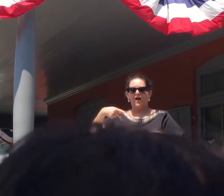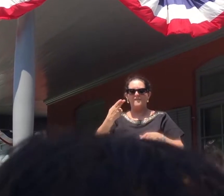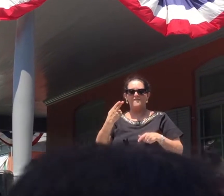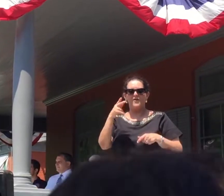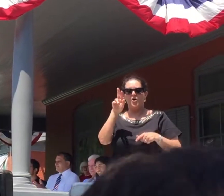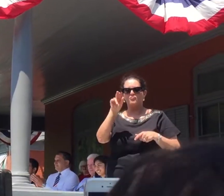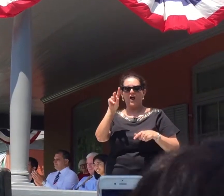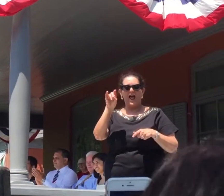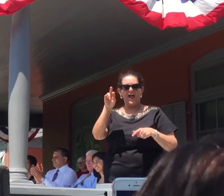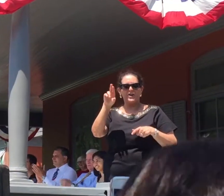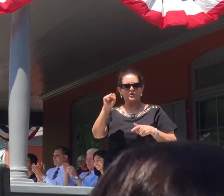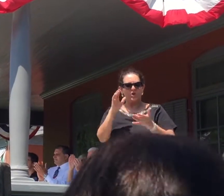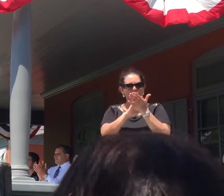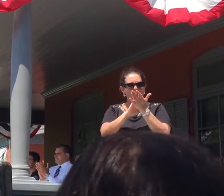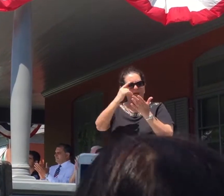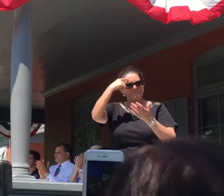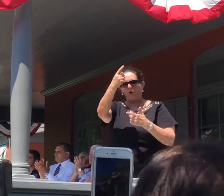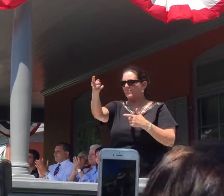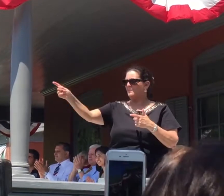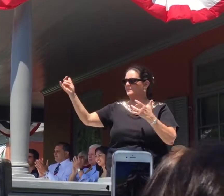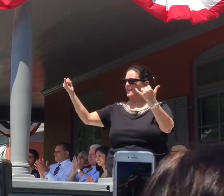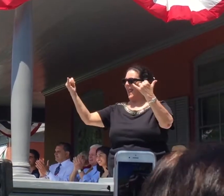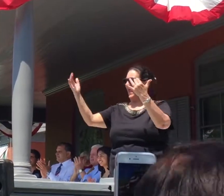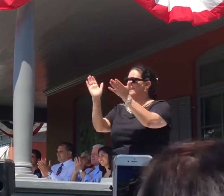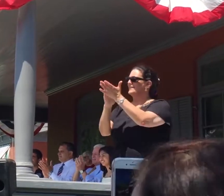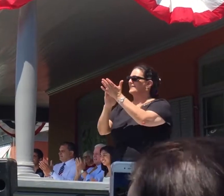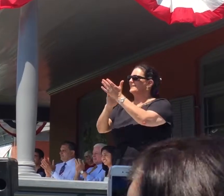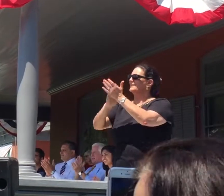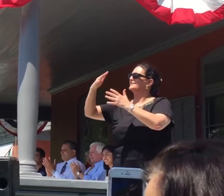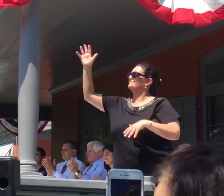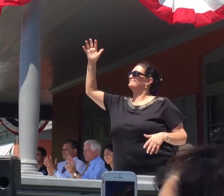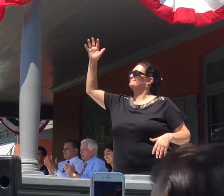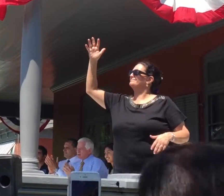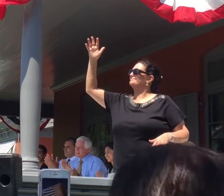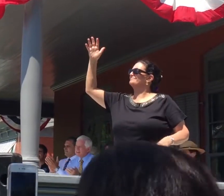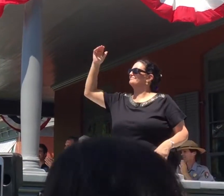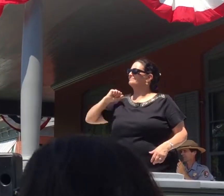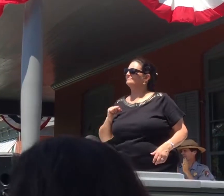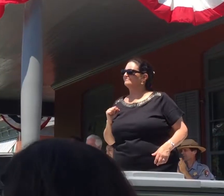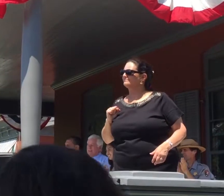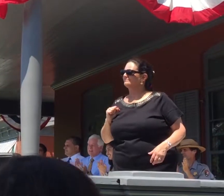Give a round of applause for the Rough Riders here today. Bully!